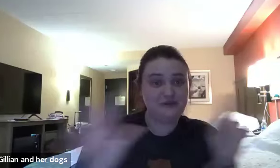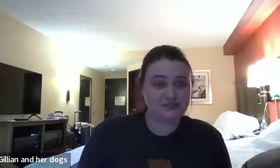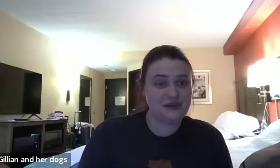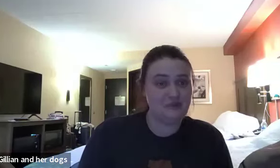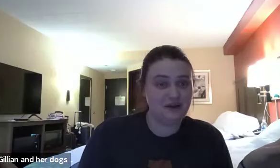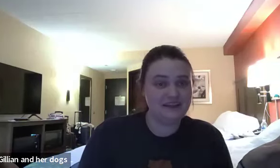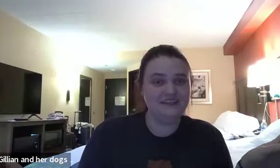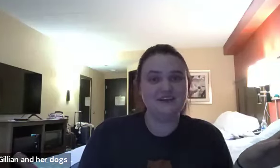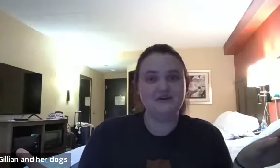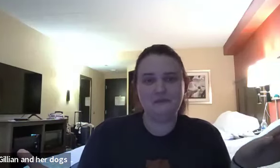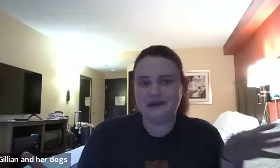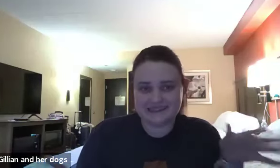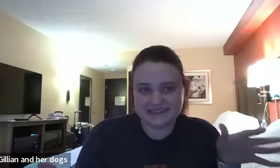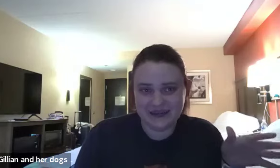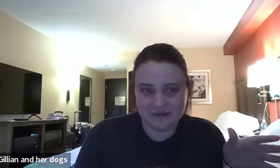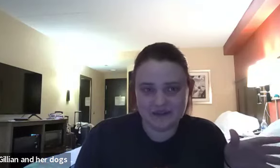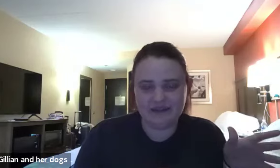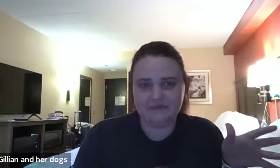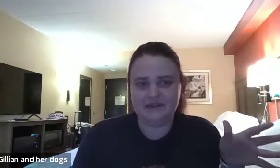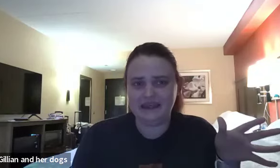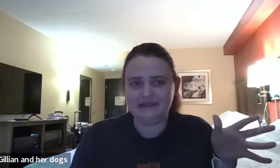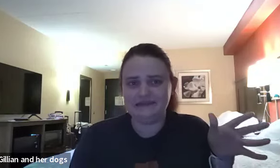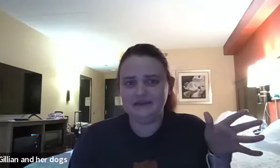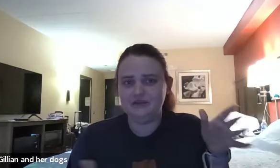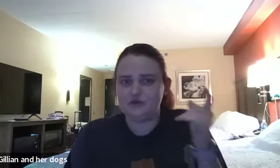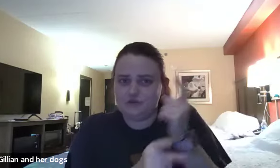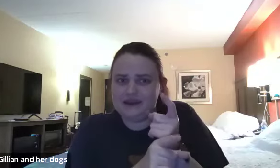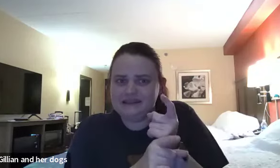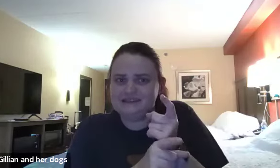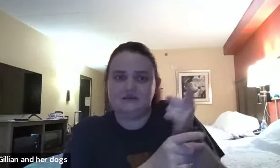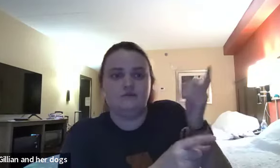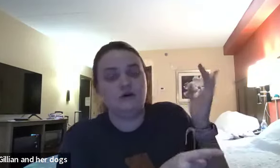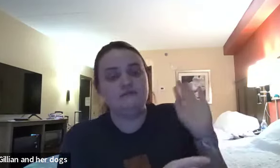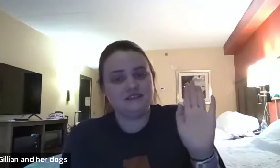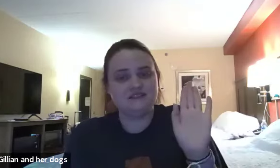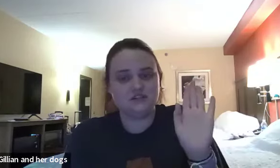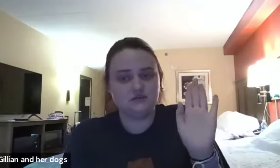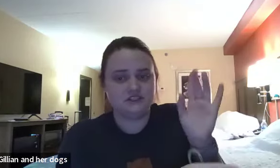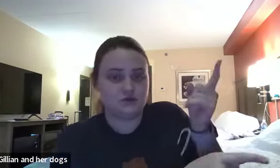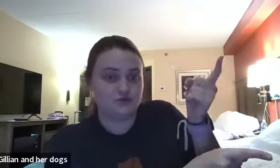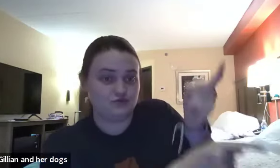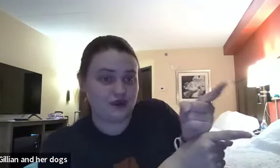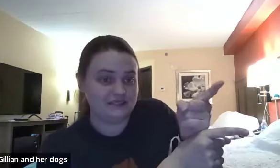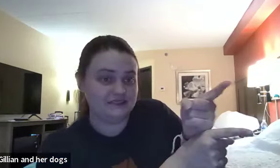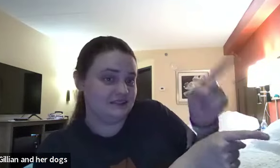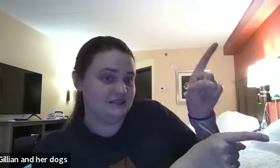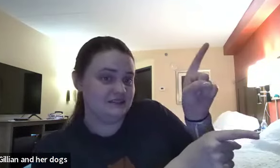which one I want? You know, what is it that I really like?" Be like, the right, well, this is a good one to show is right.